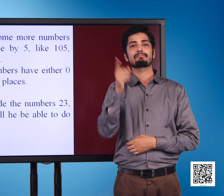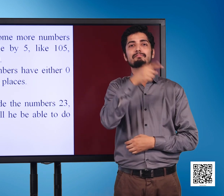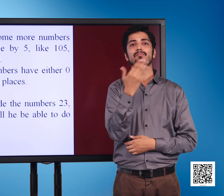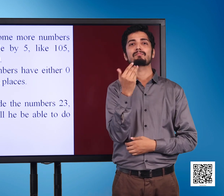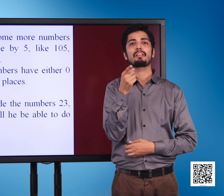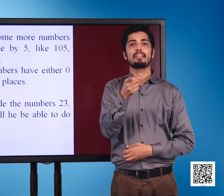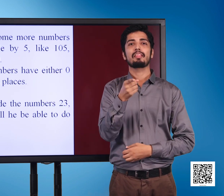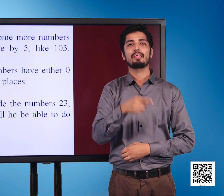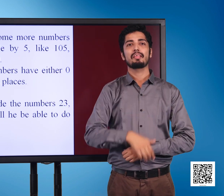places.